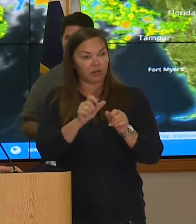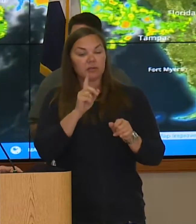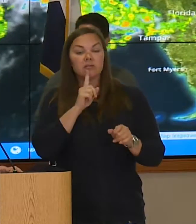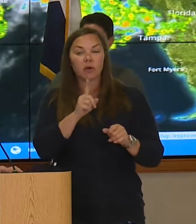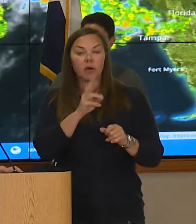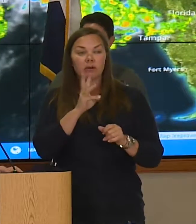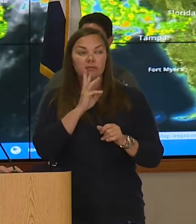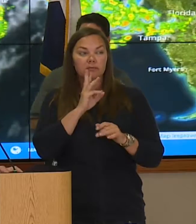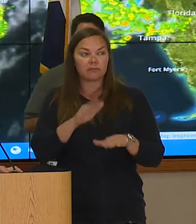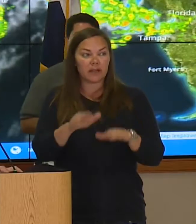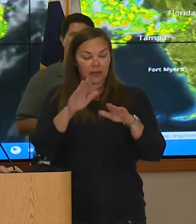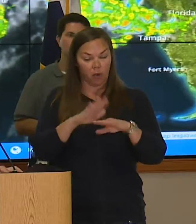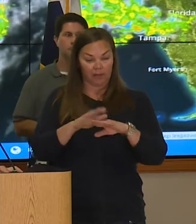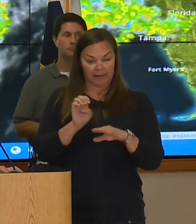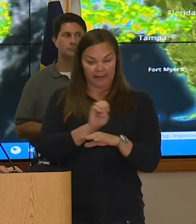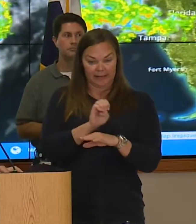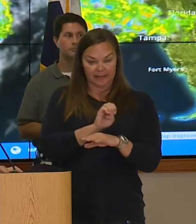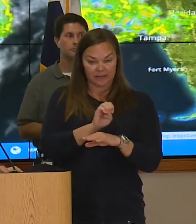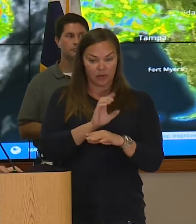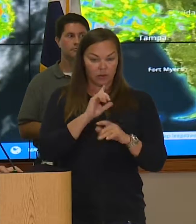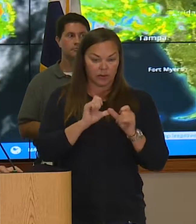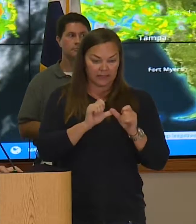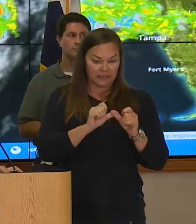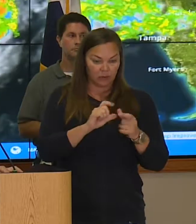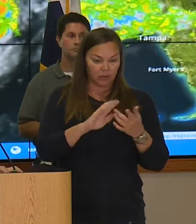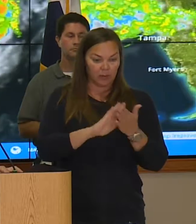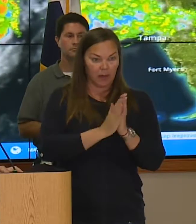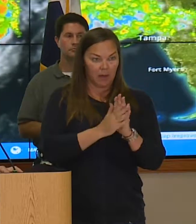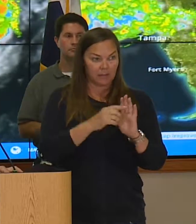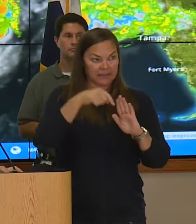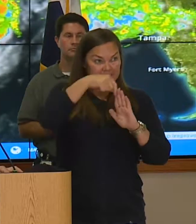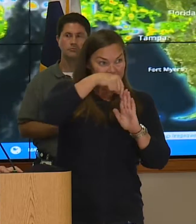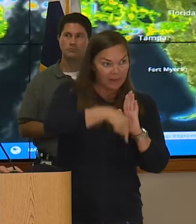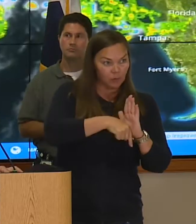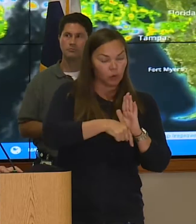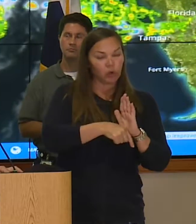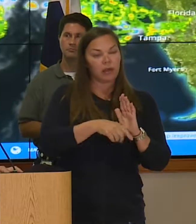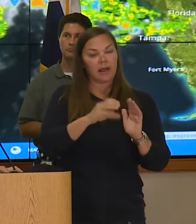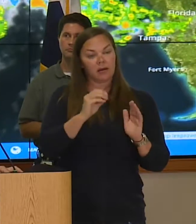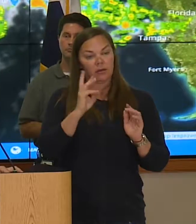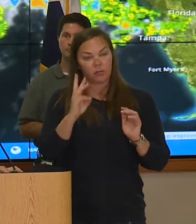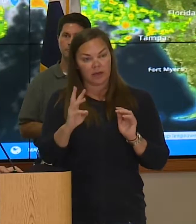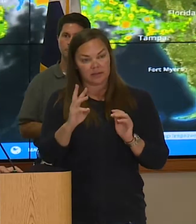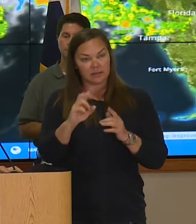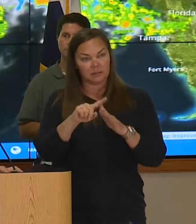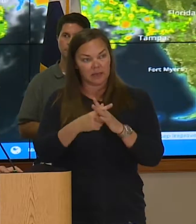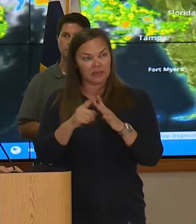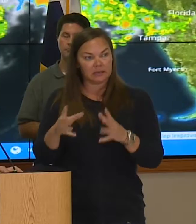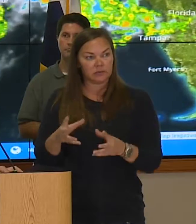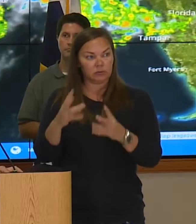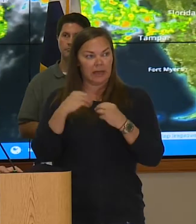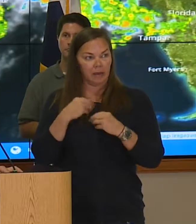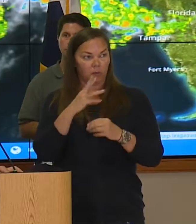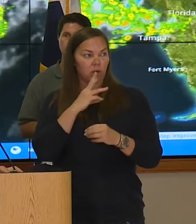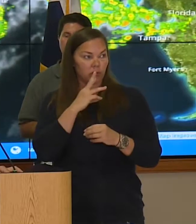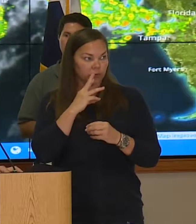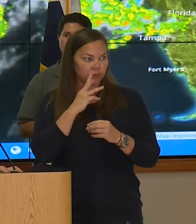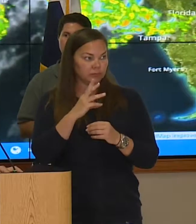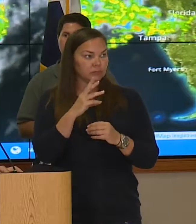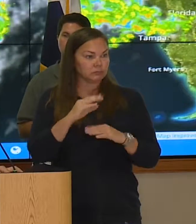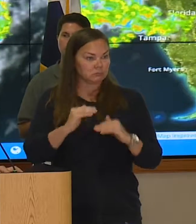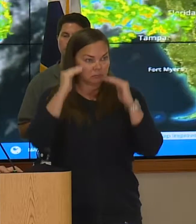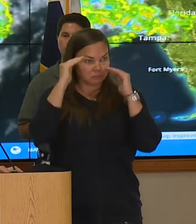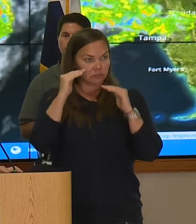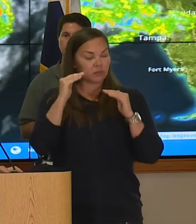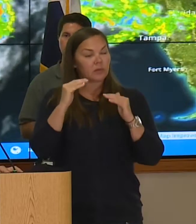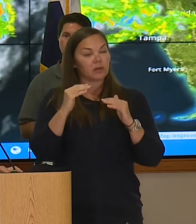flooding just to the east will continue to get deeper, and areas to the west will begin to take on water.